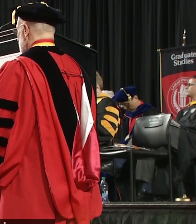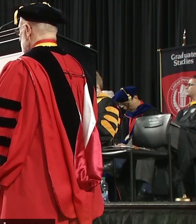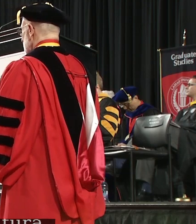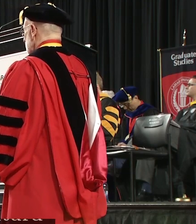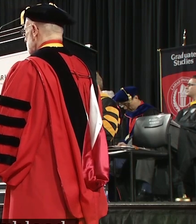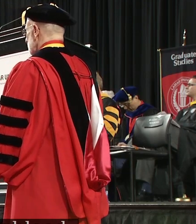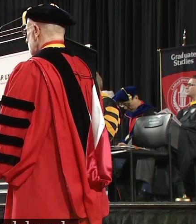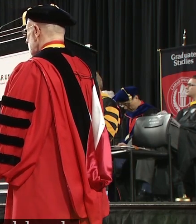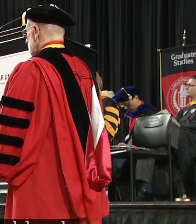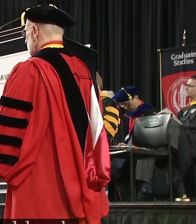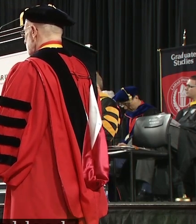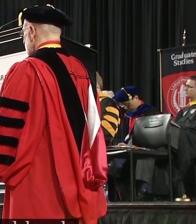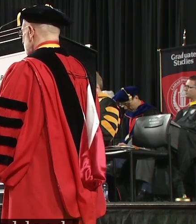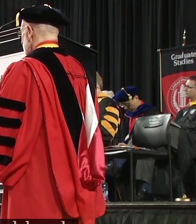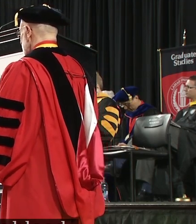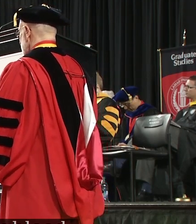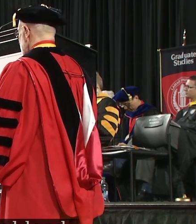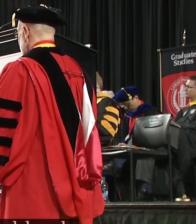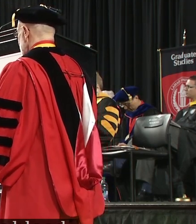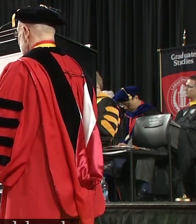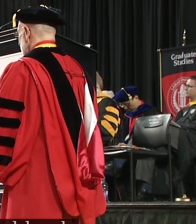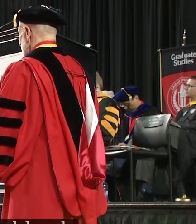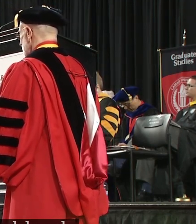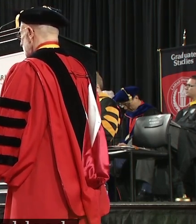Abigail Gracella Zuniga.